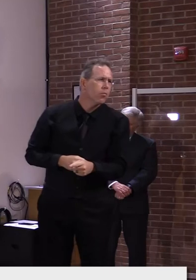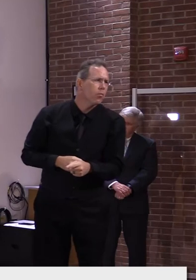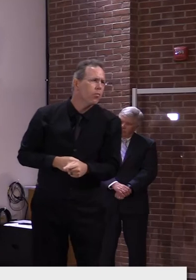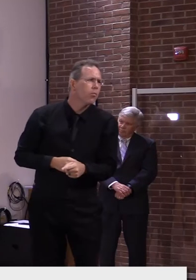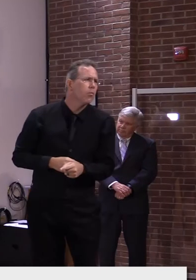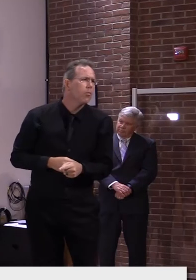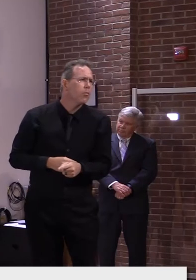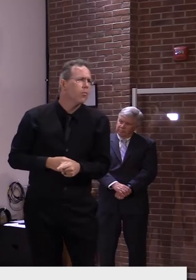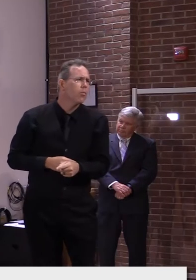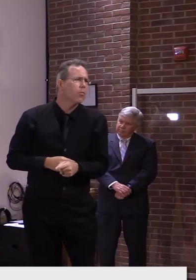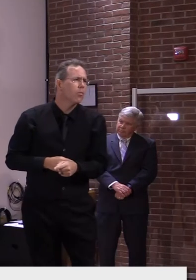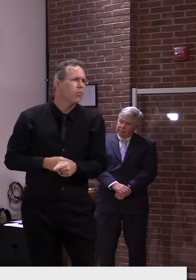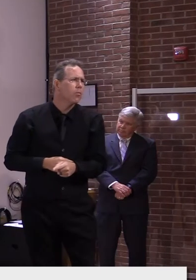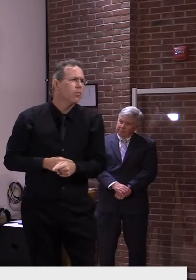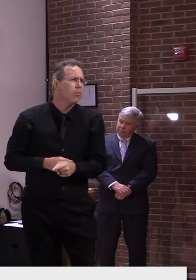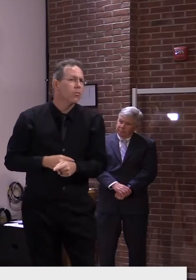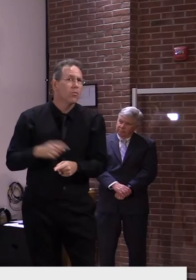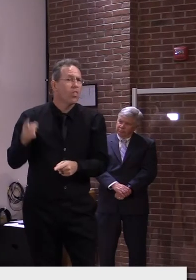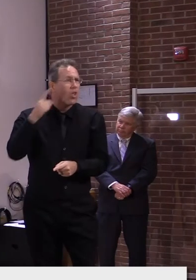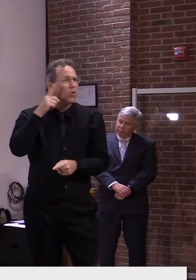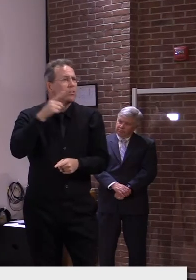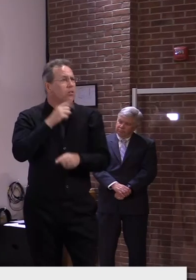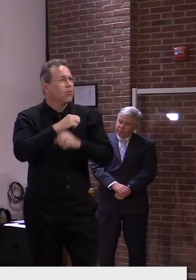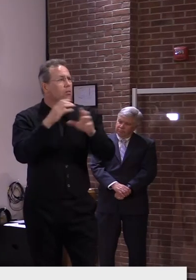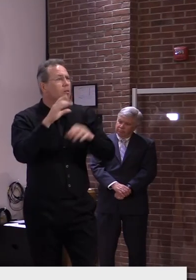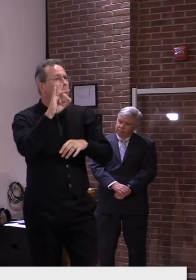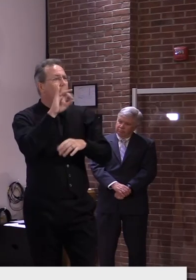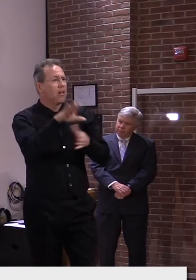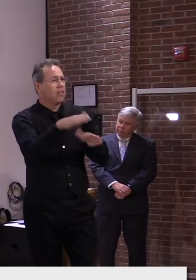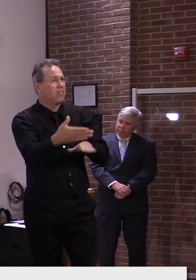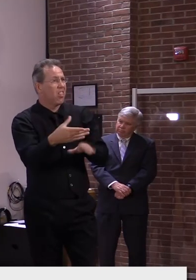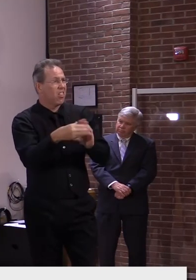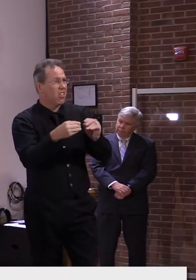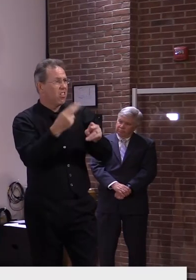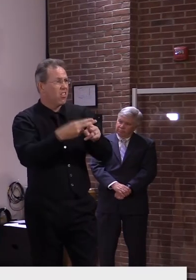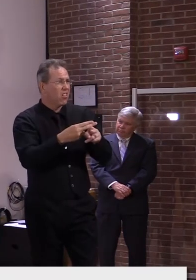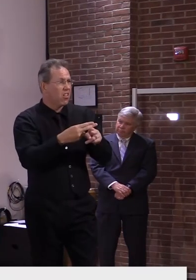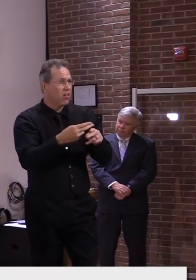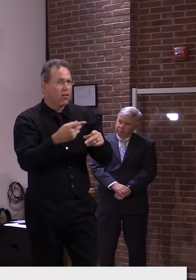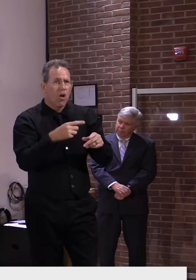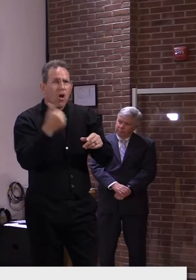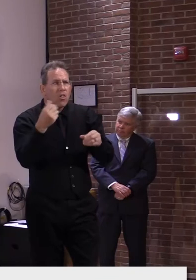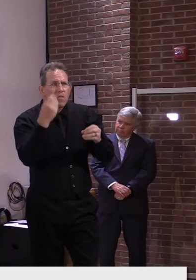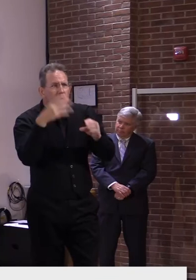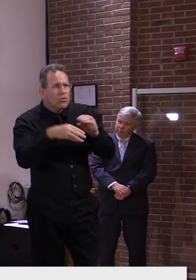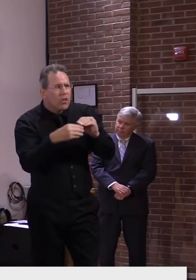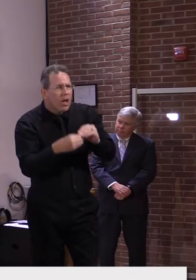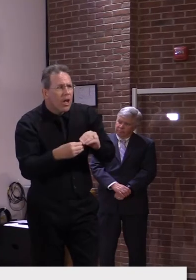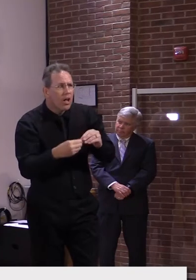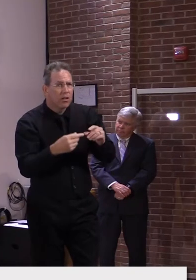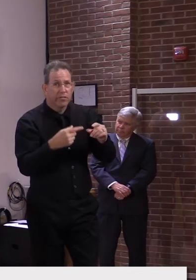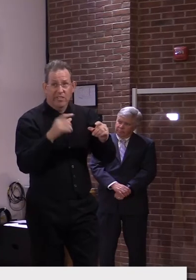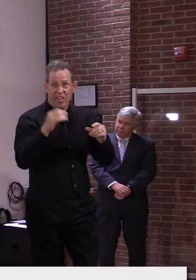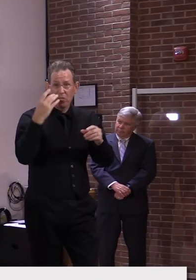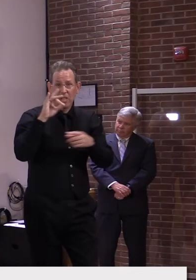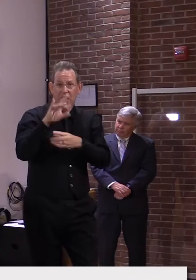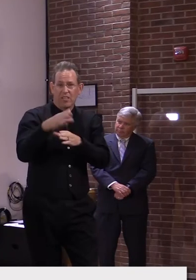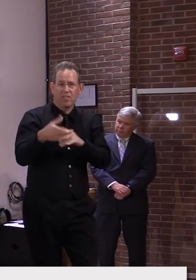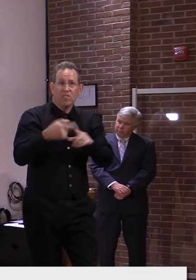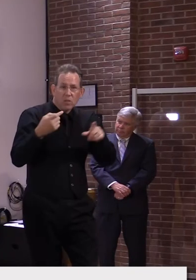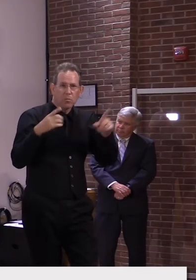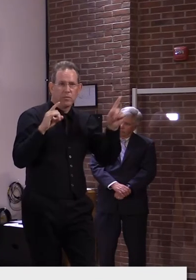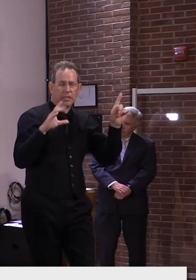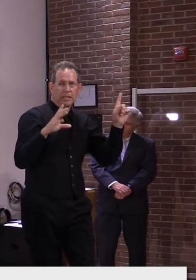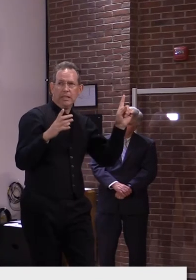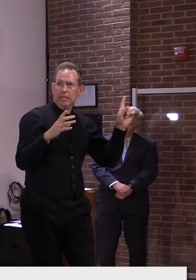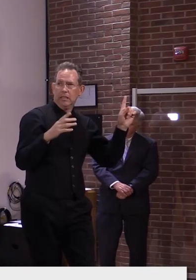with all the other information that the state is providing, since this does come from the CDC? Yeah, there's no thought of that at this